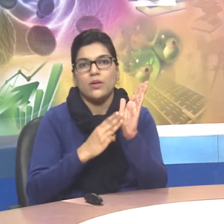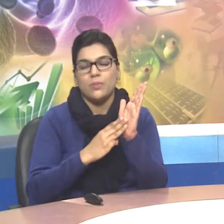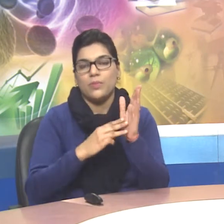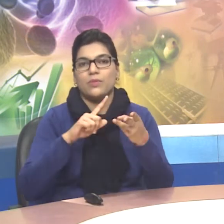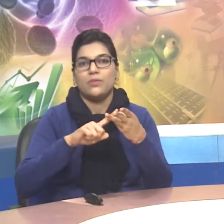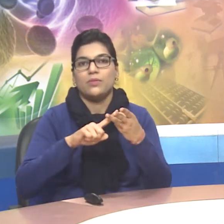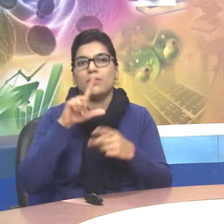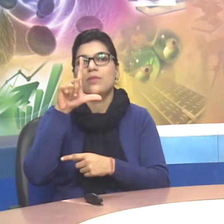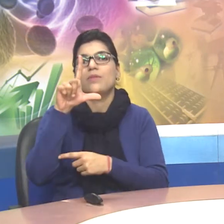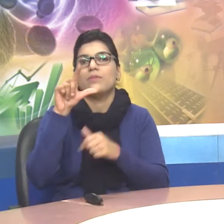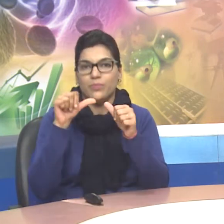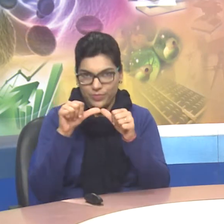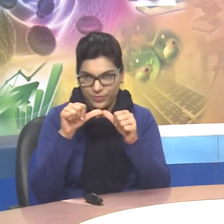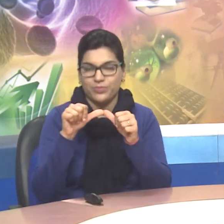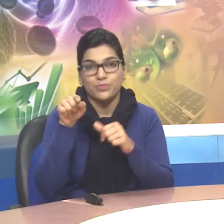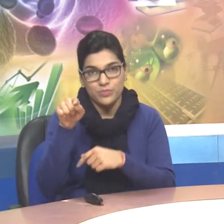Pramila making their way